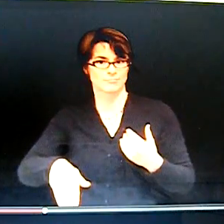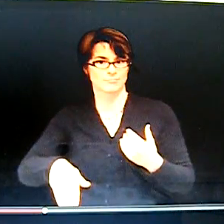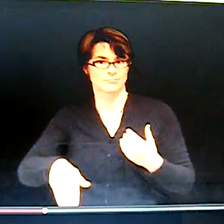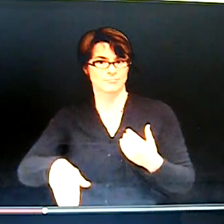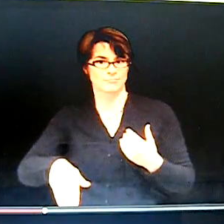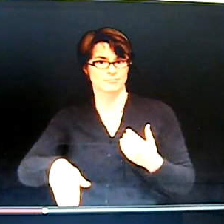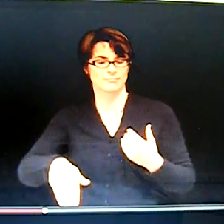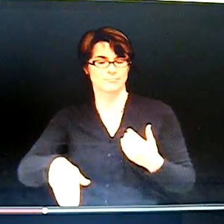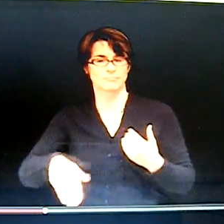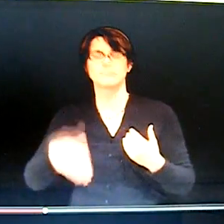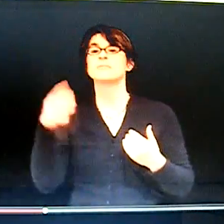depression.